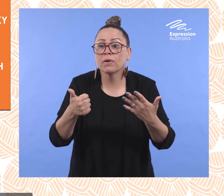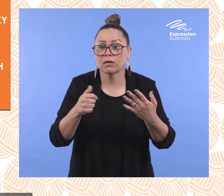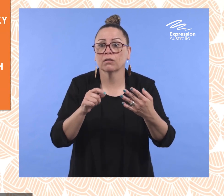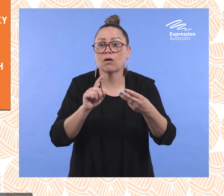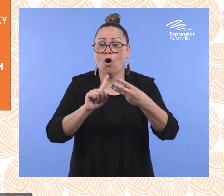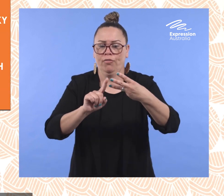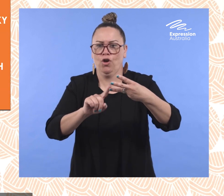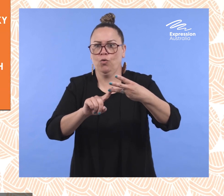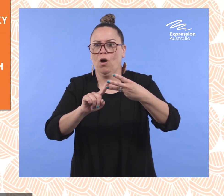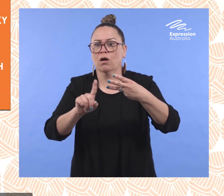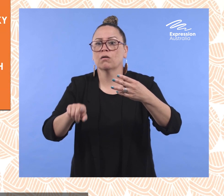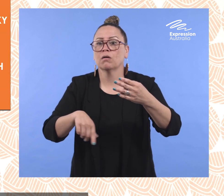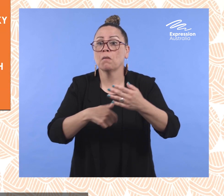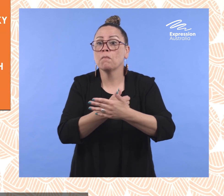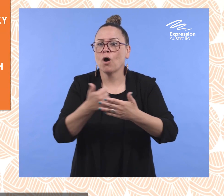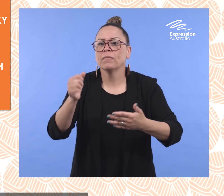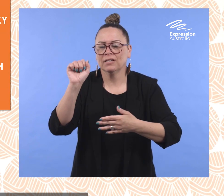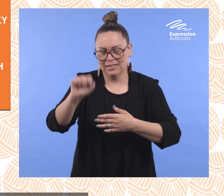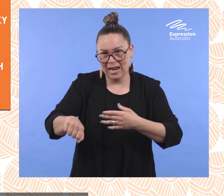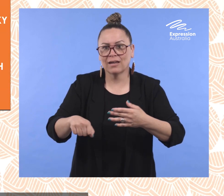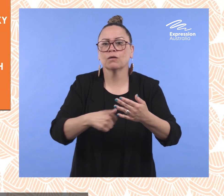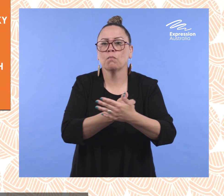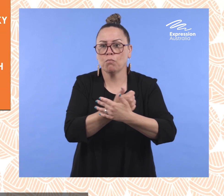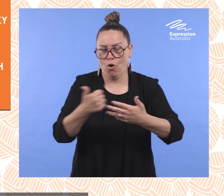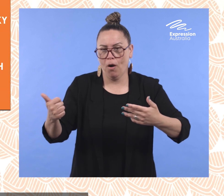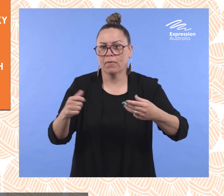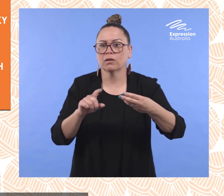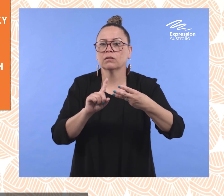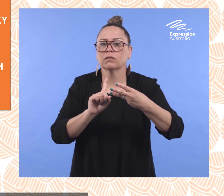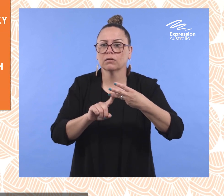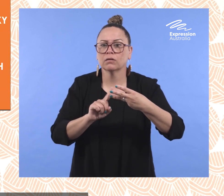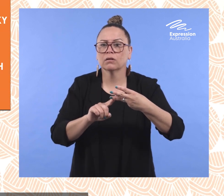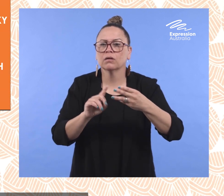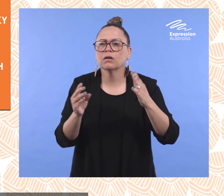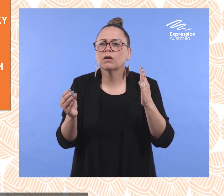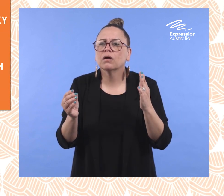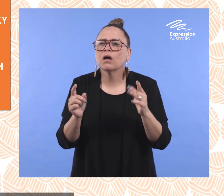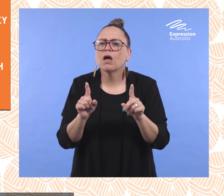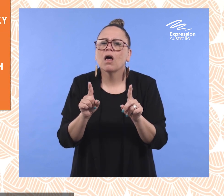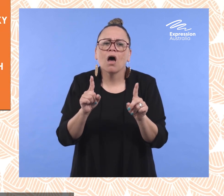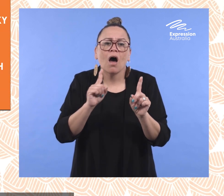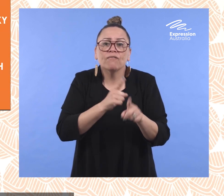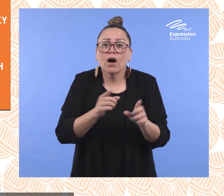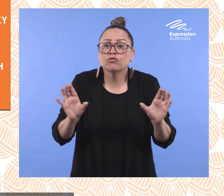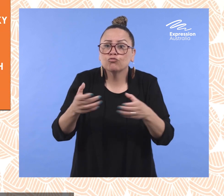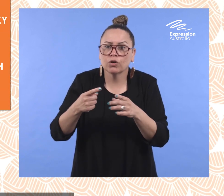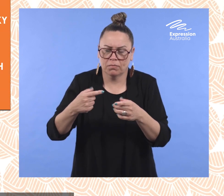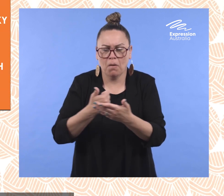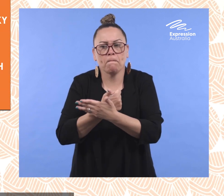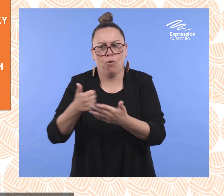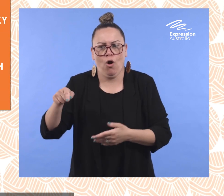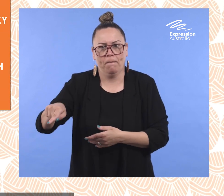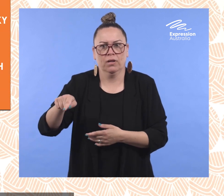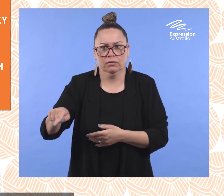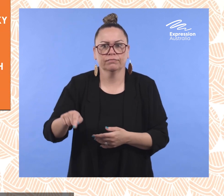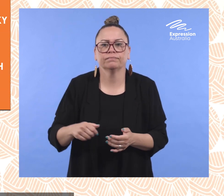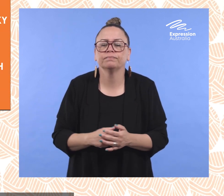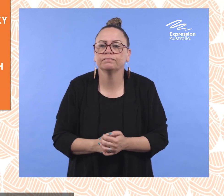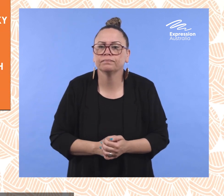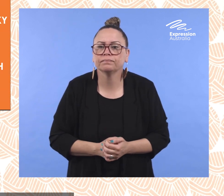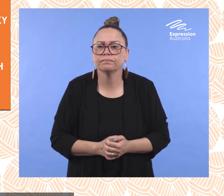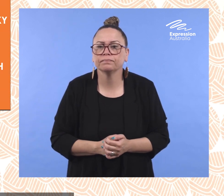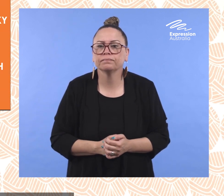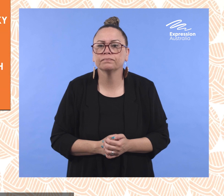Permanent. Yes, it will be permanent in terms of there being an advisory body.